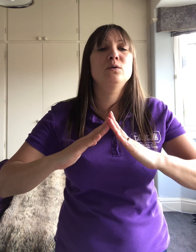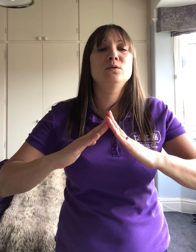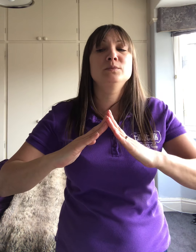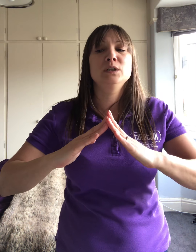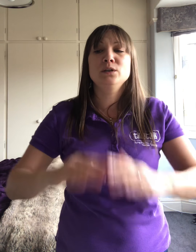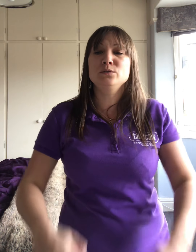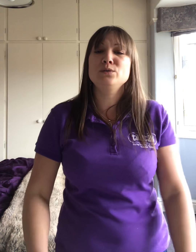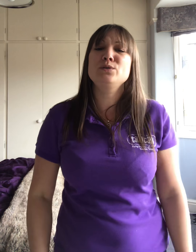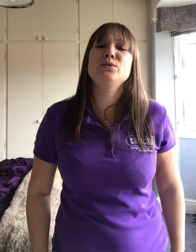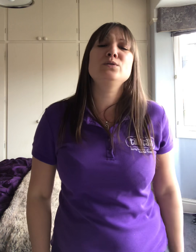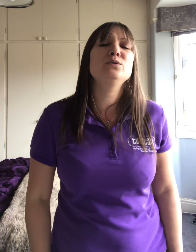home.